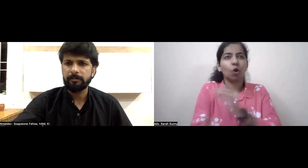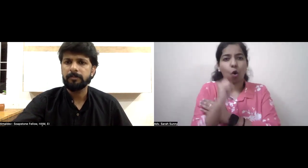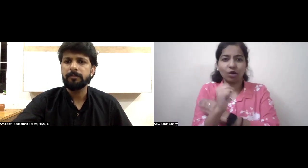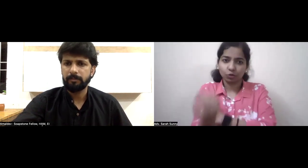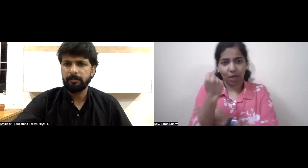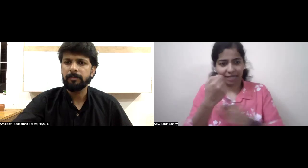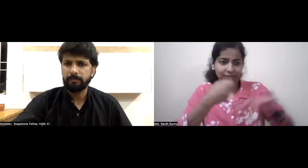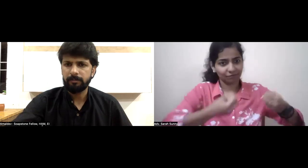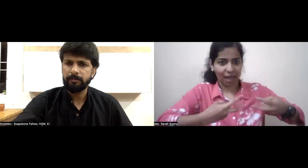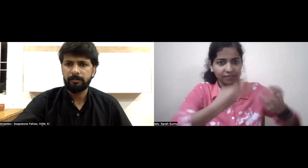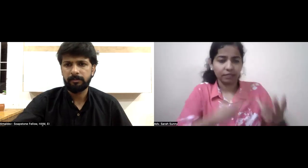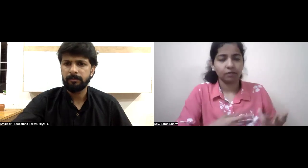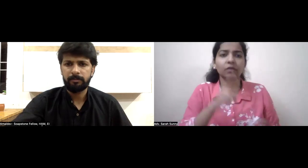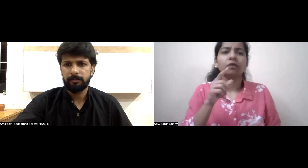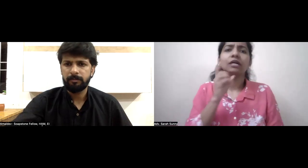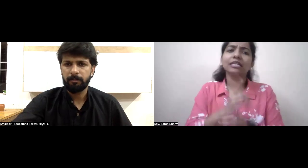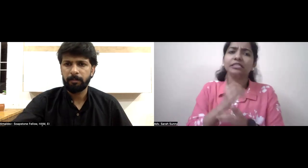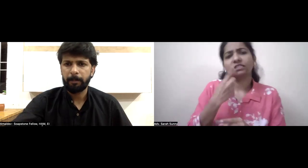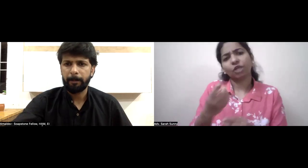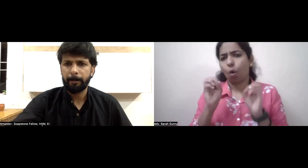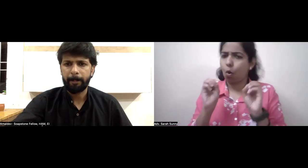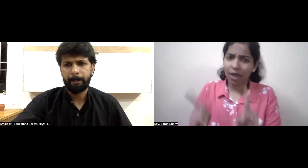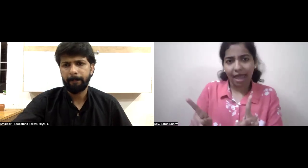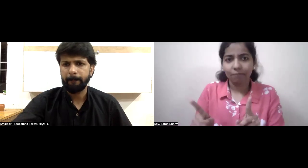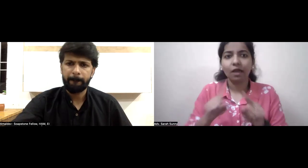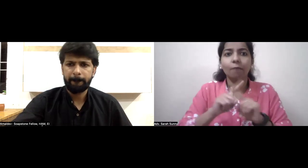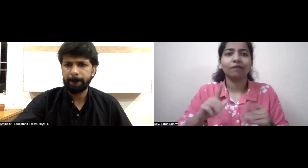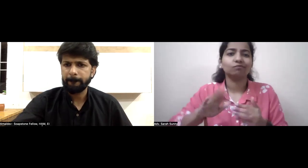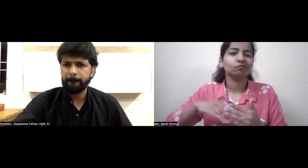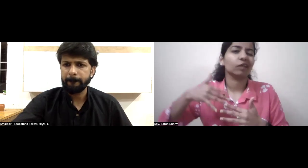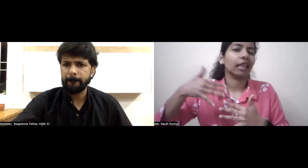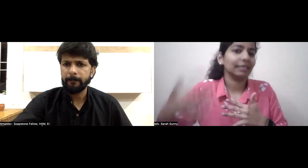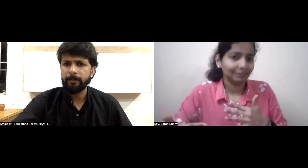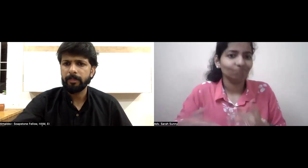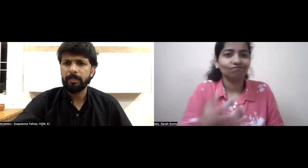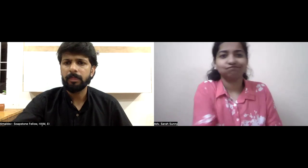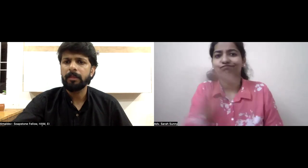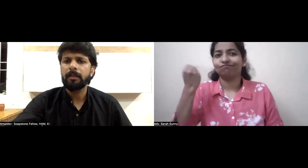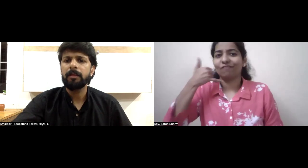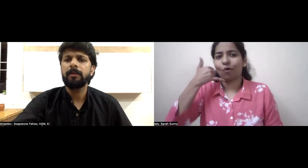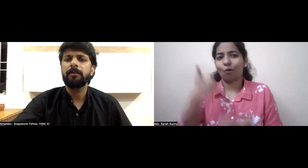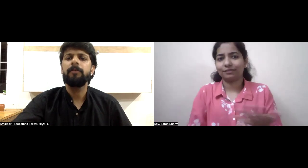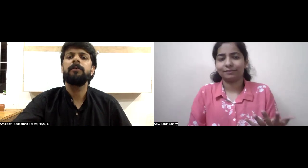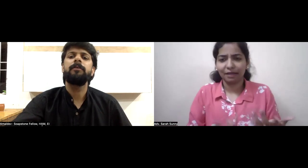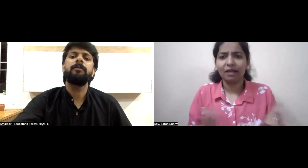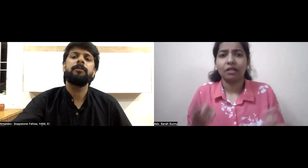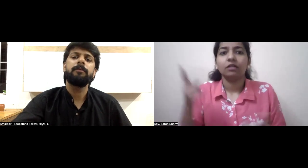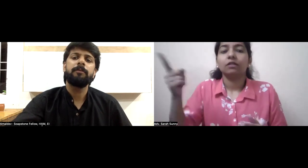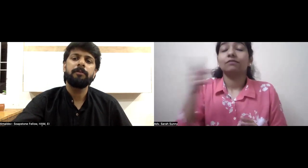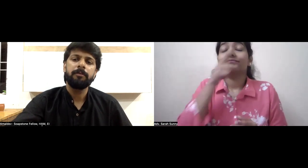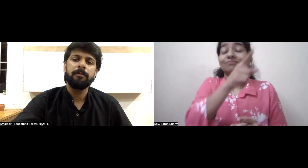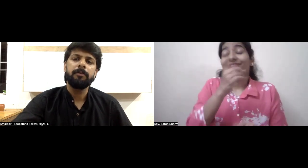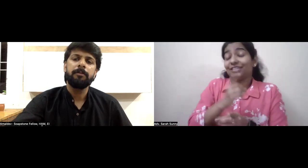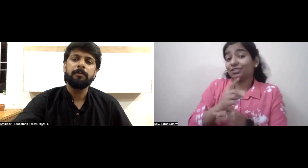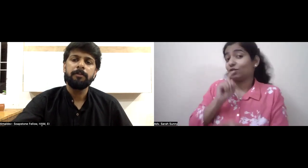option. And he did mention to the faculty as well that, I have, I'm deaf and